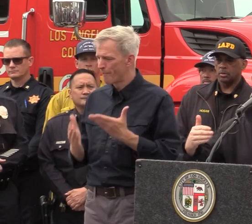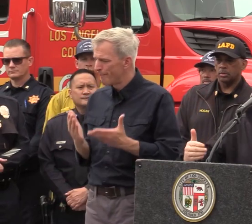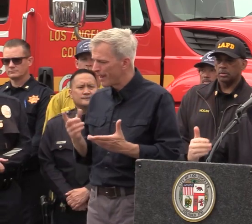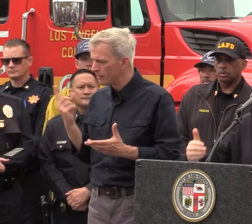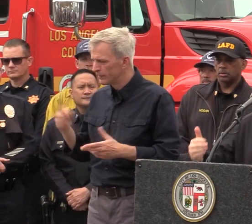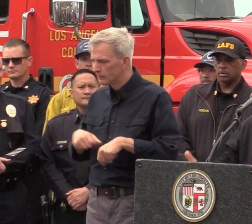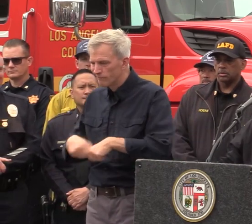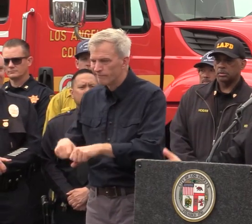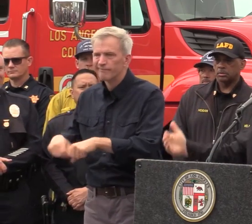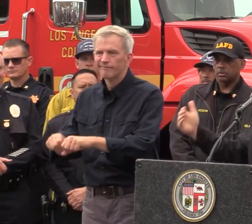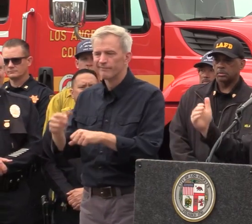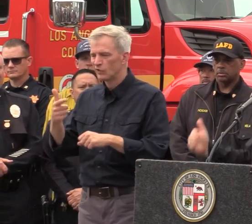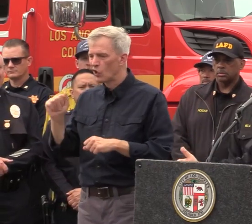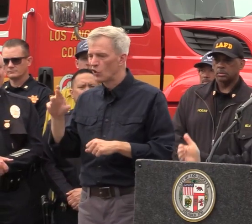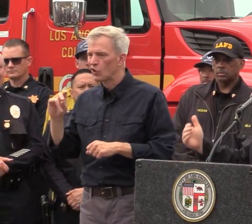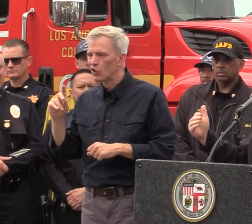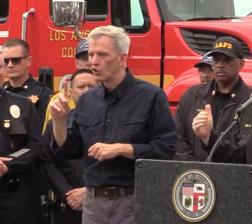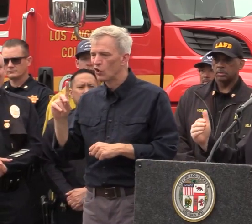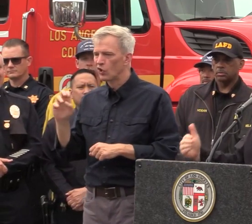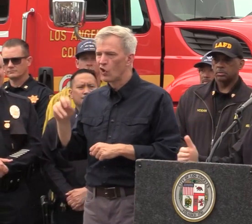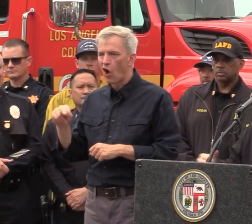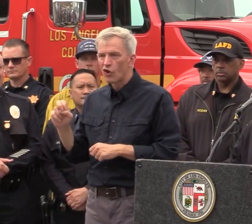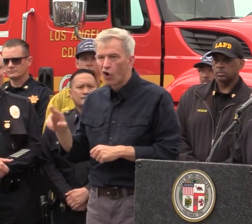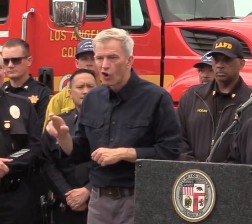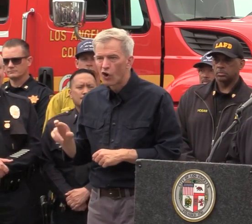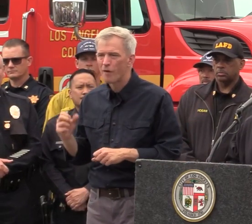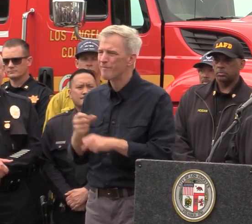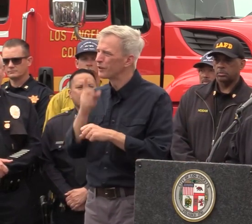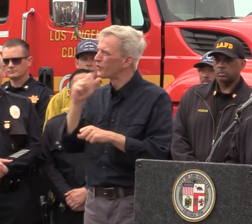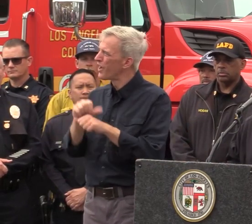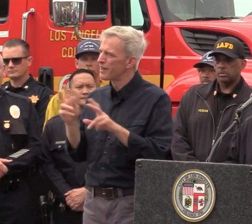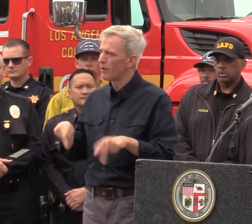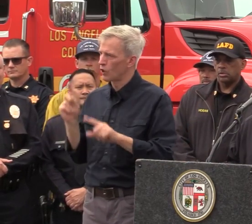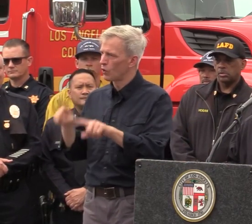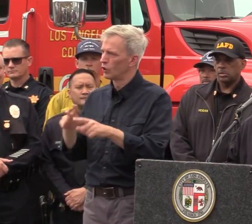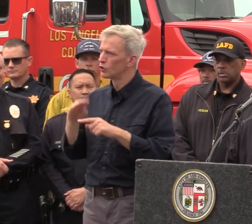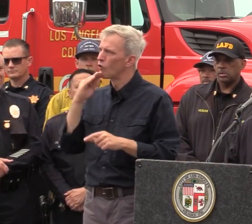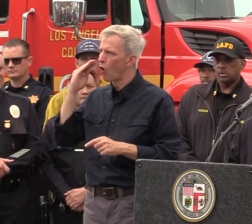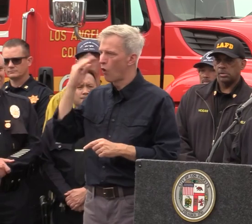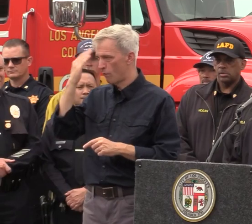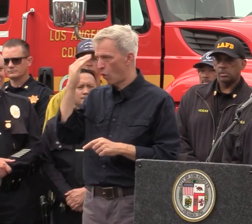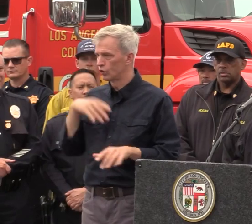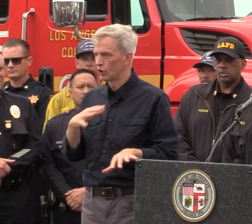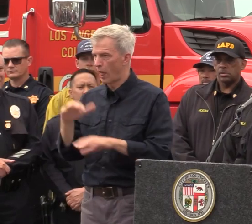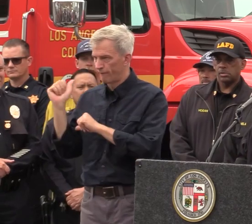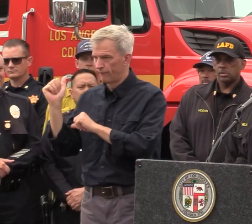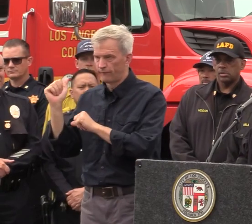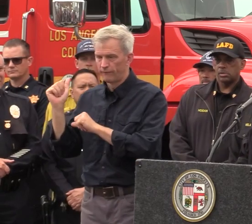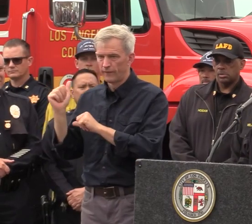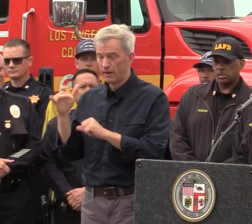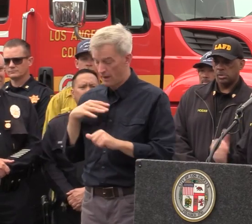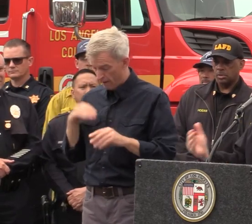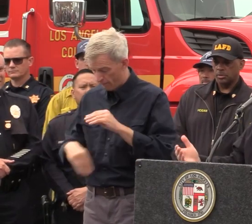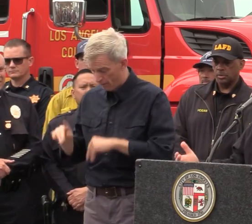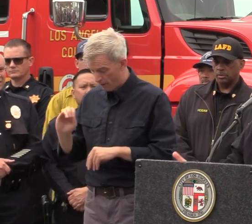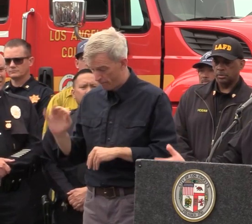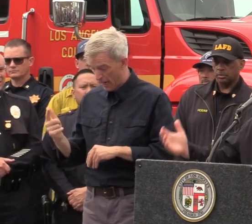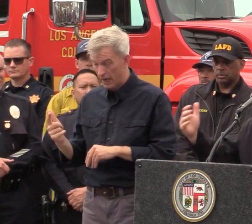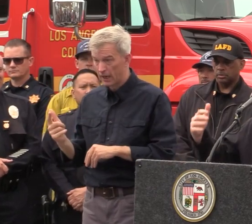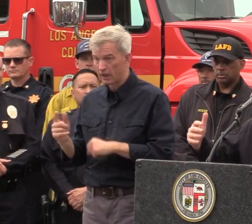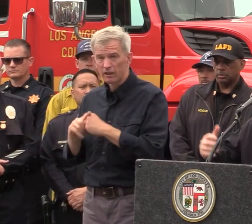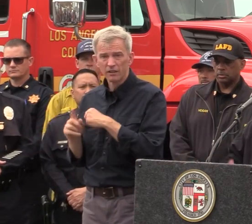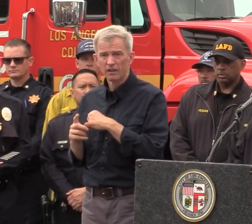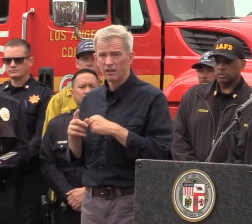anyone who may come to your home has been notified. Pack your bag, and if you are concerned about the